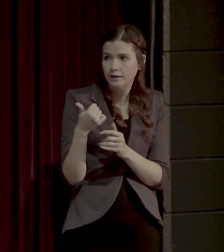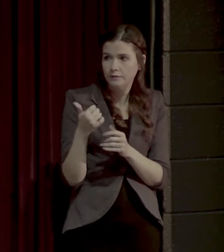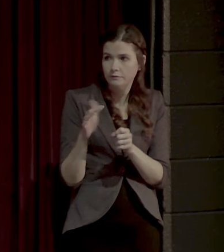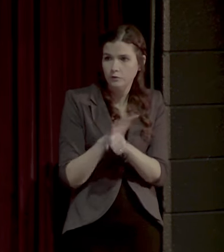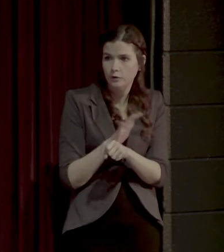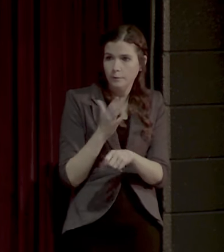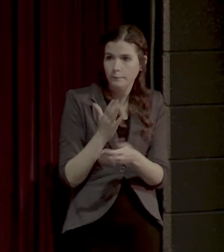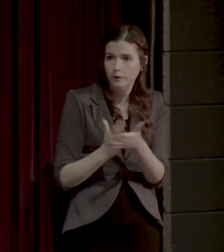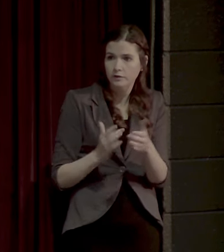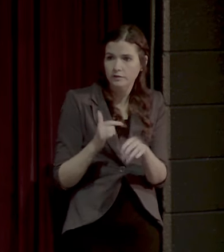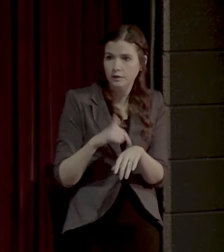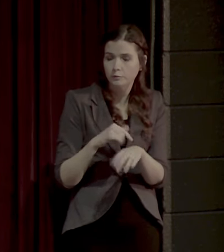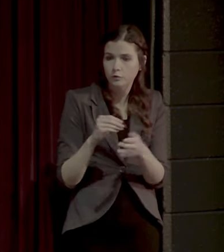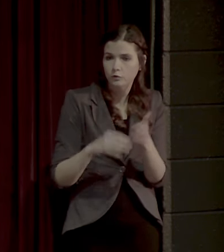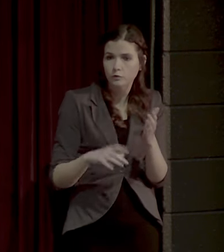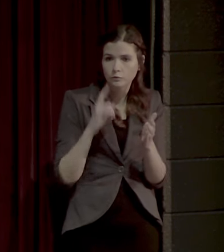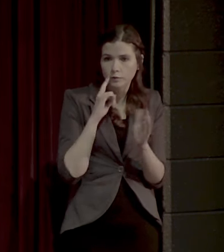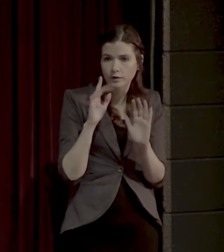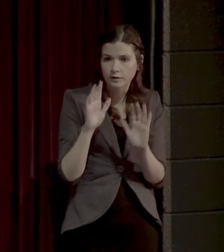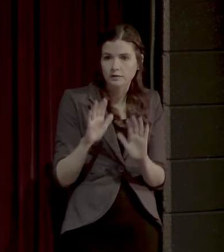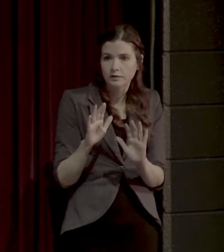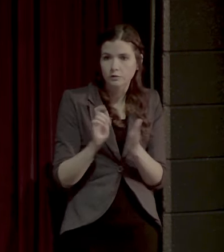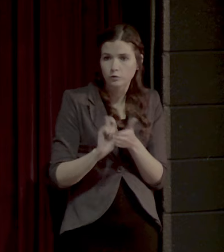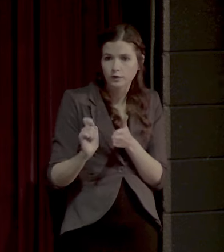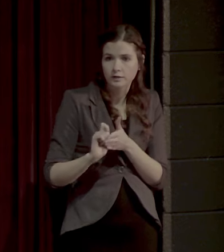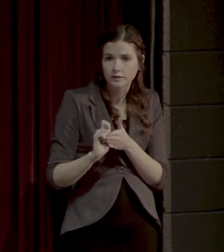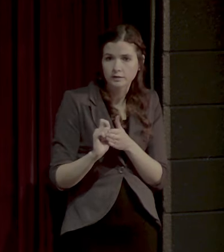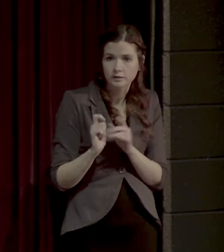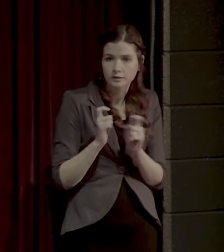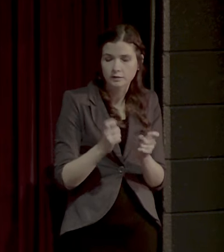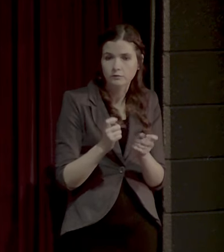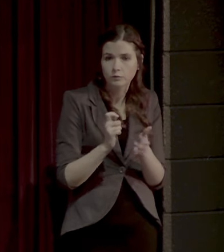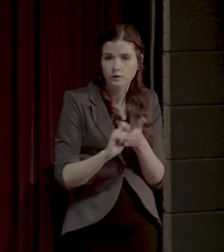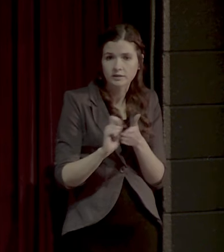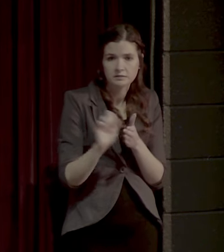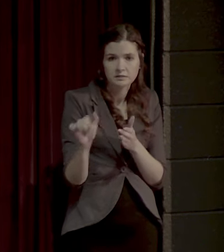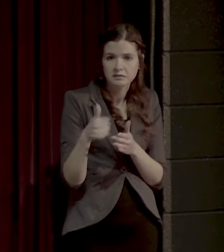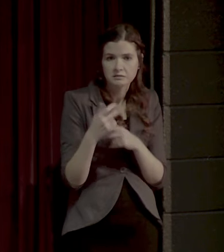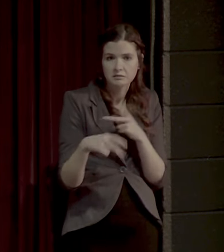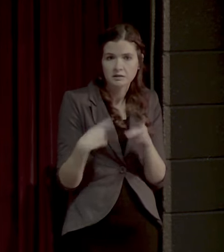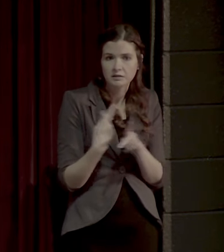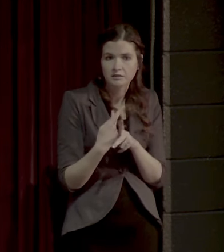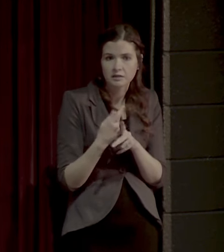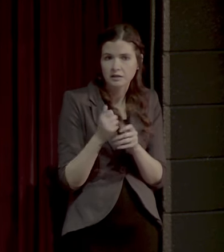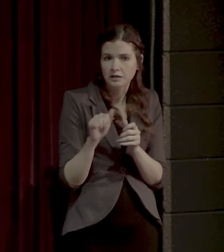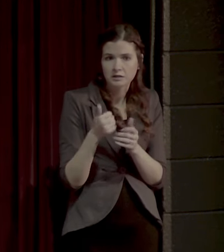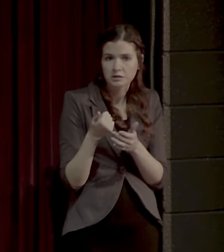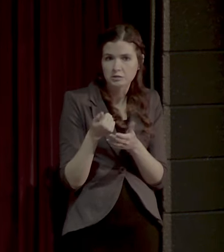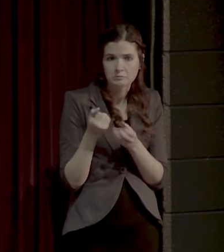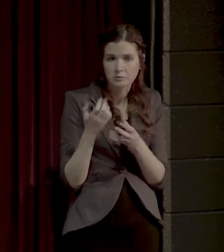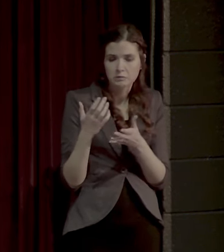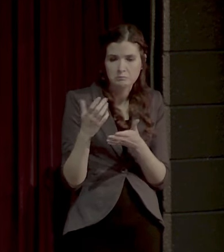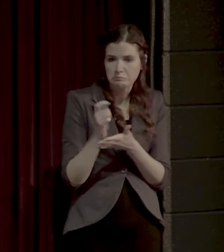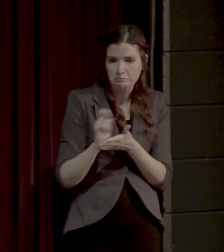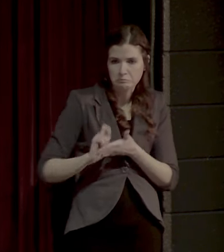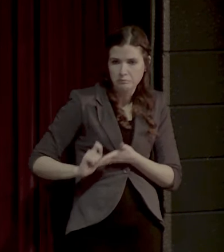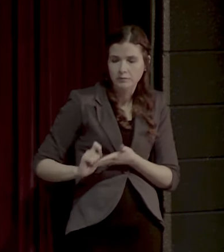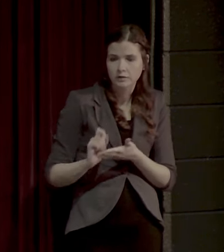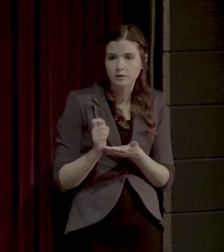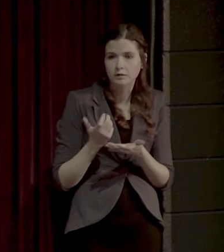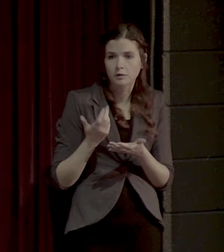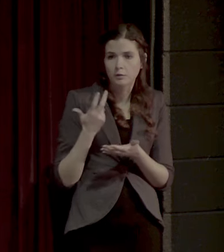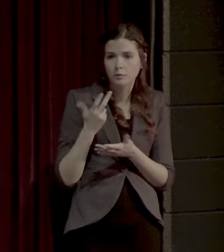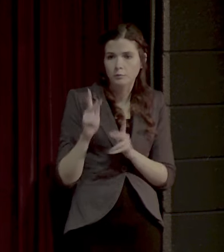State College for excellence in writing. Students submit writings of any genre and of any length, which are juried by a three-person